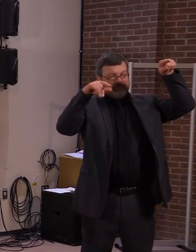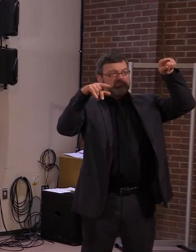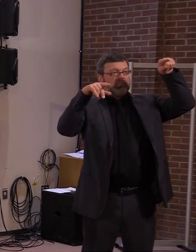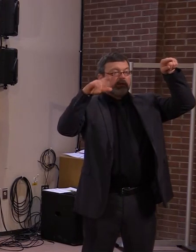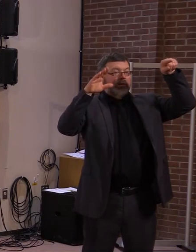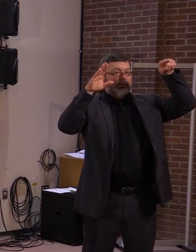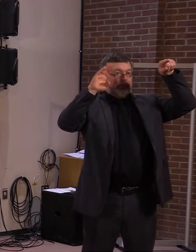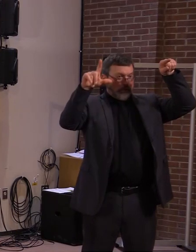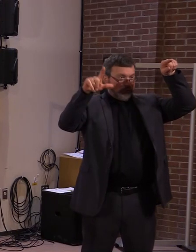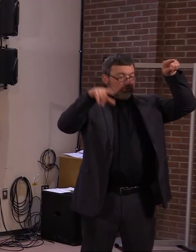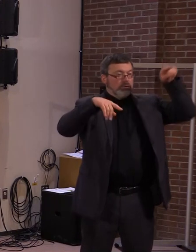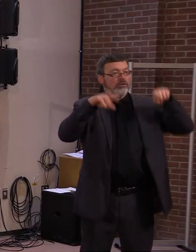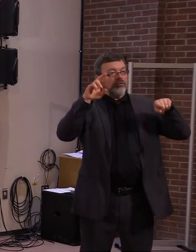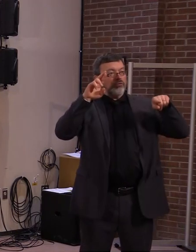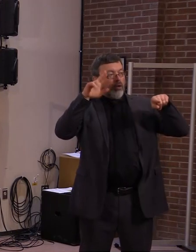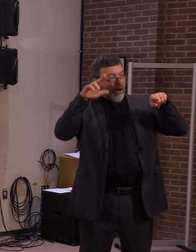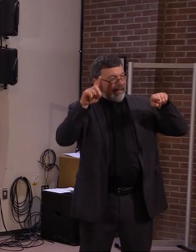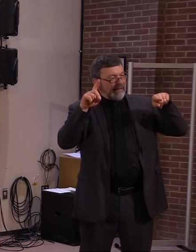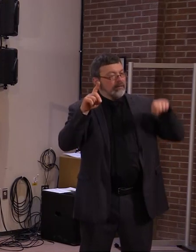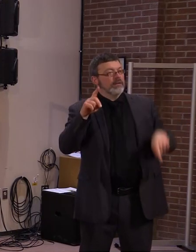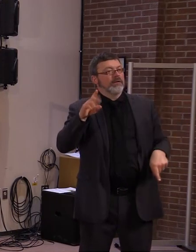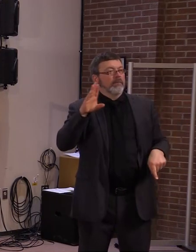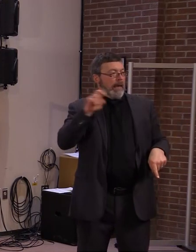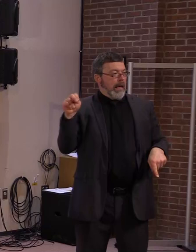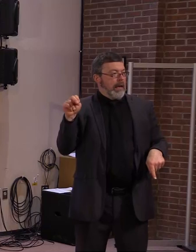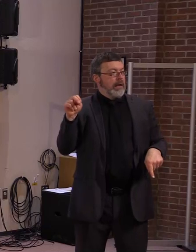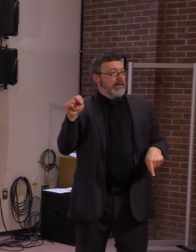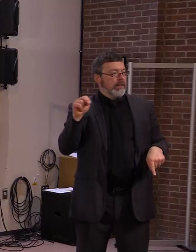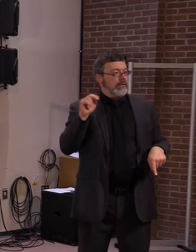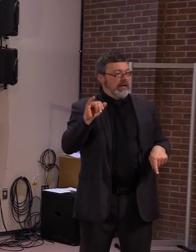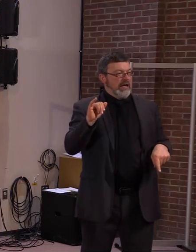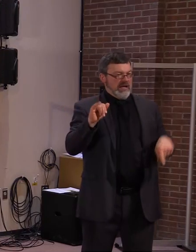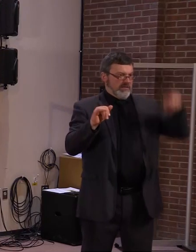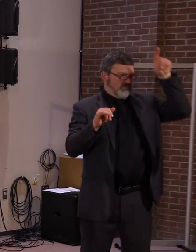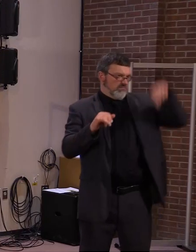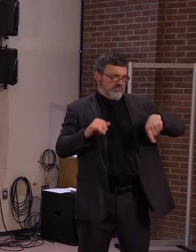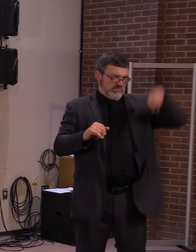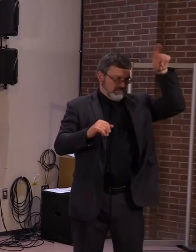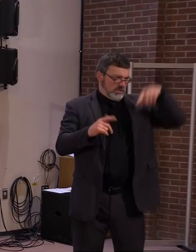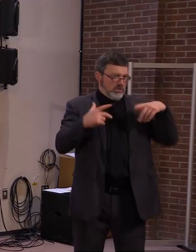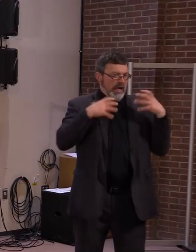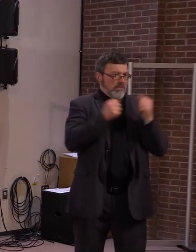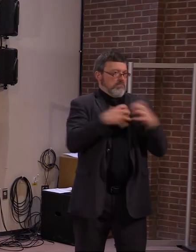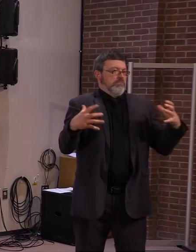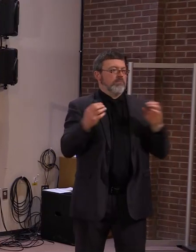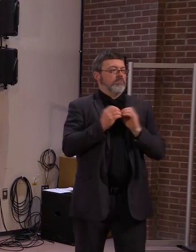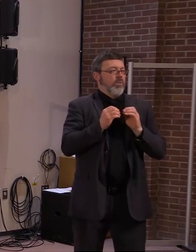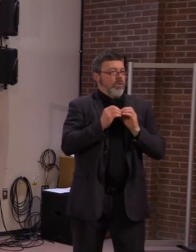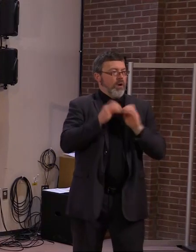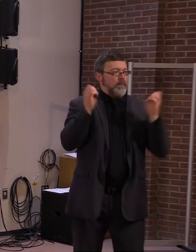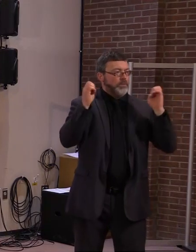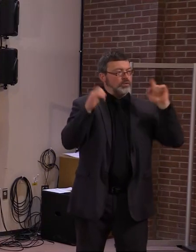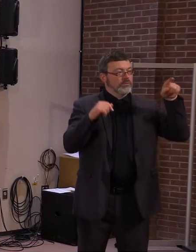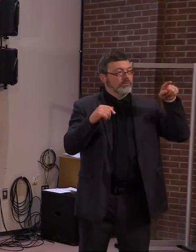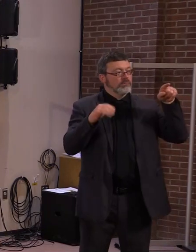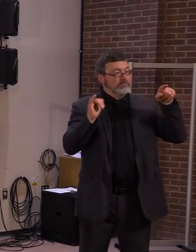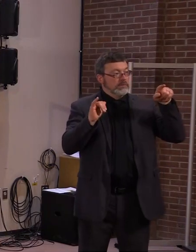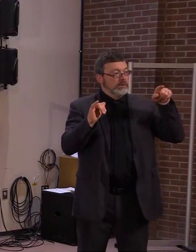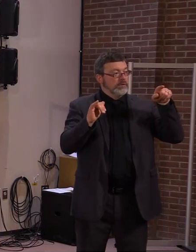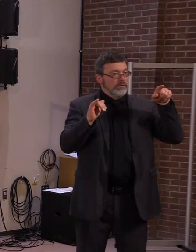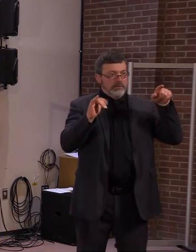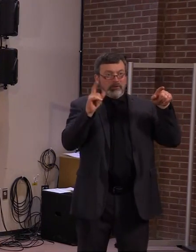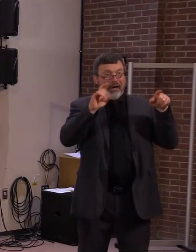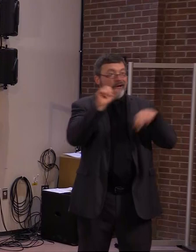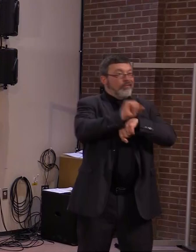Medical Center, Rutland Regional Medical Center, and Southern Vermont Medical Center. which will be these additional EMTs and